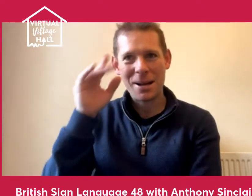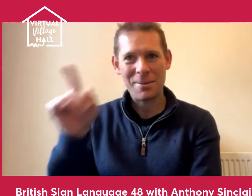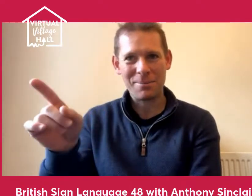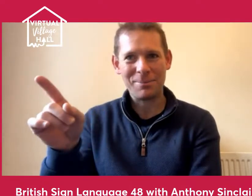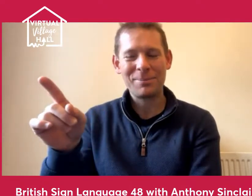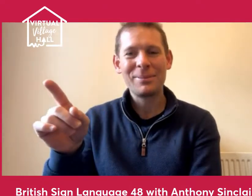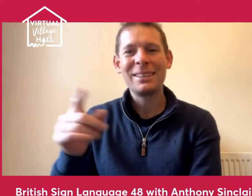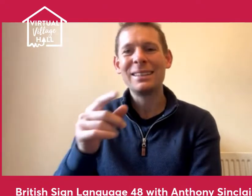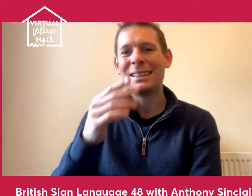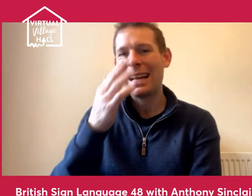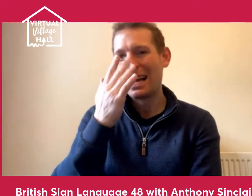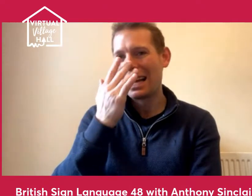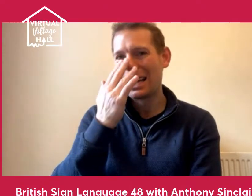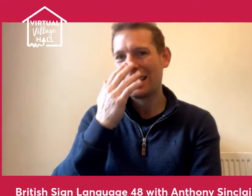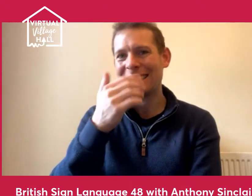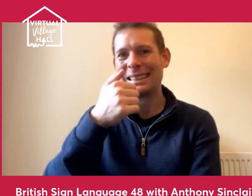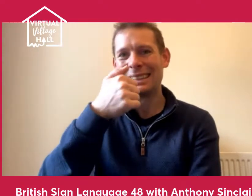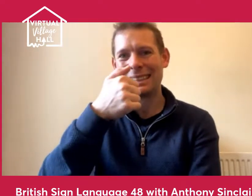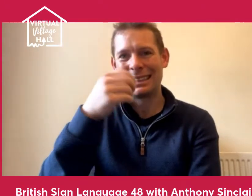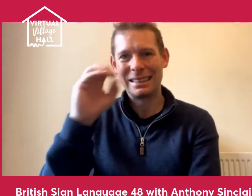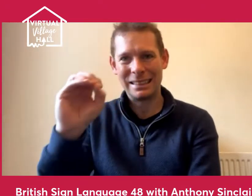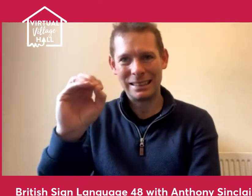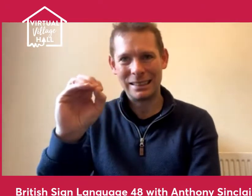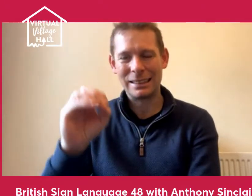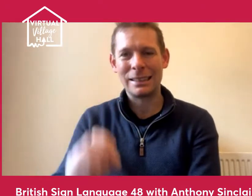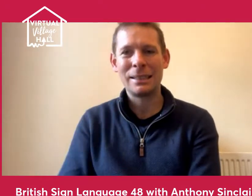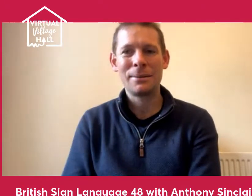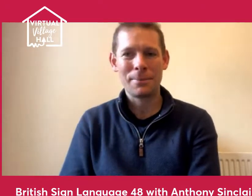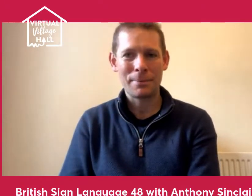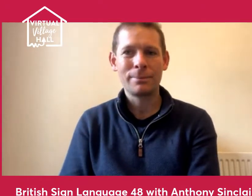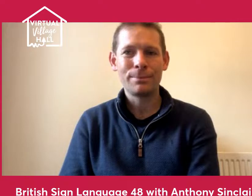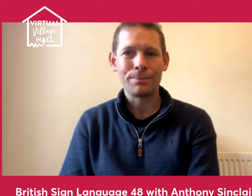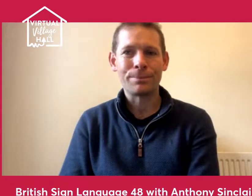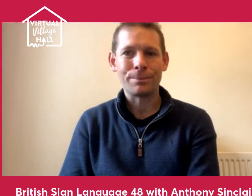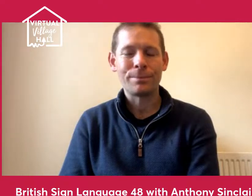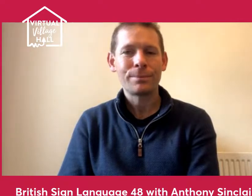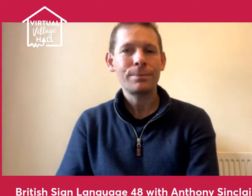My mum is 60.